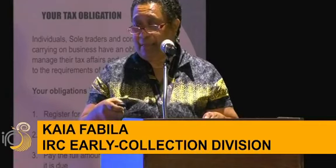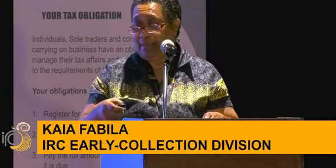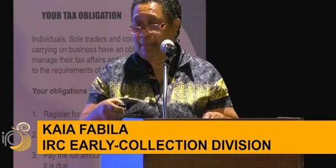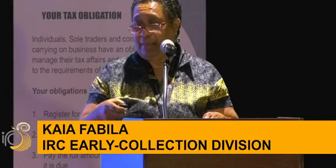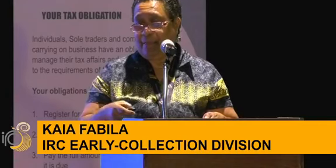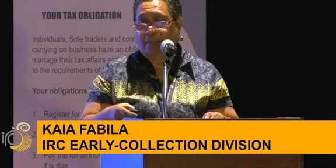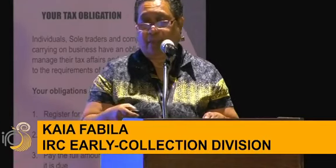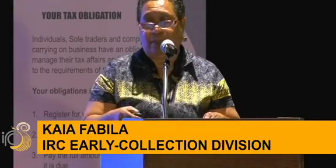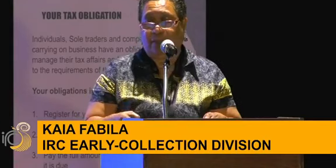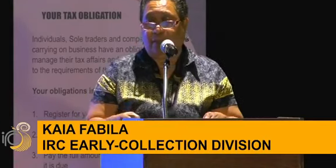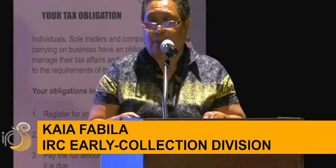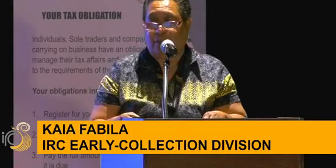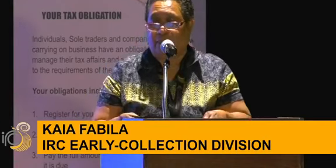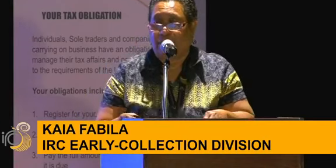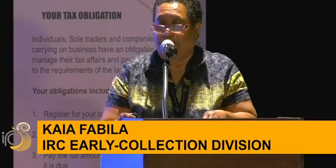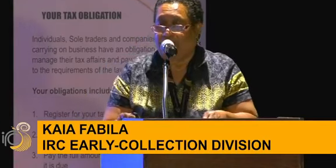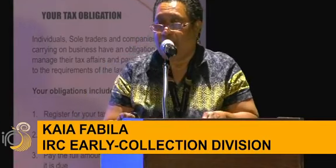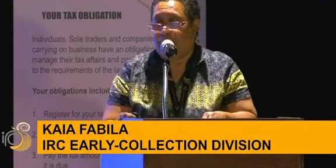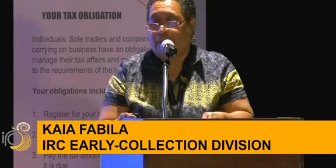day.